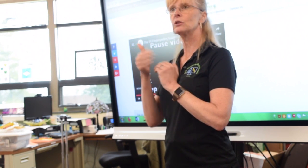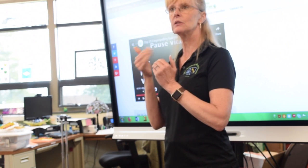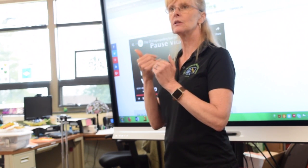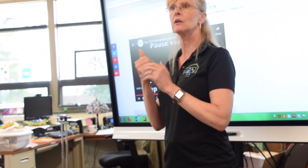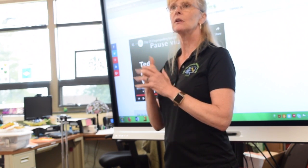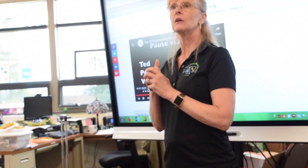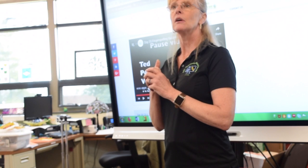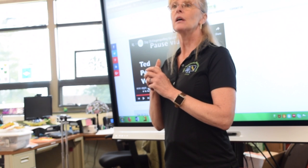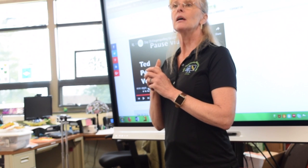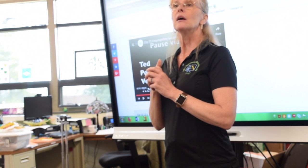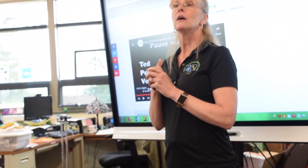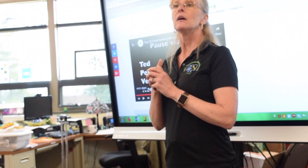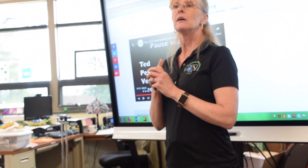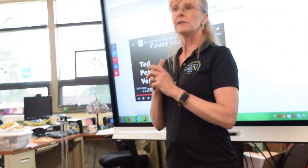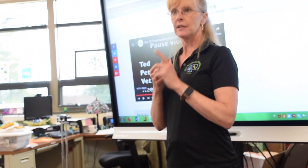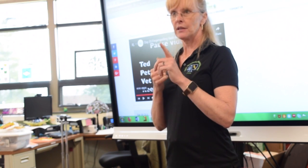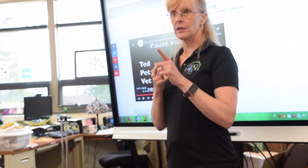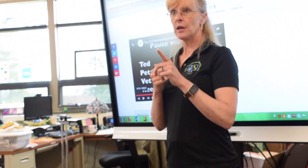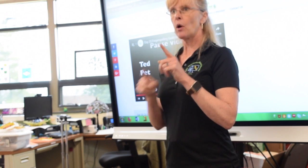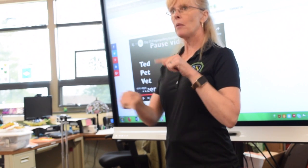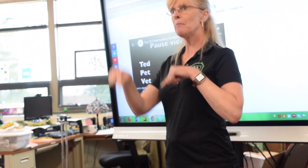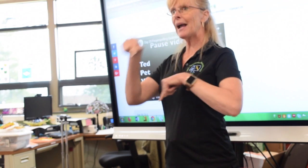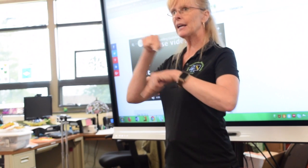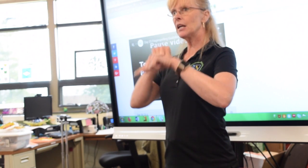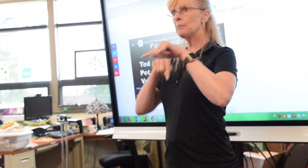and remember the letters, because Yeah, well, I'm backing up though,